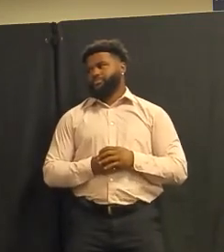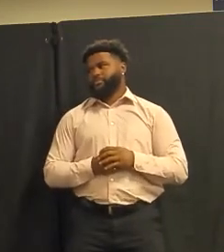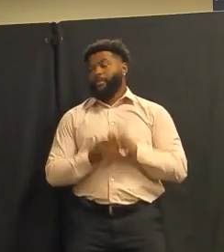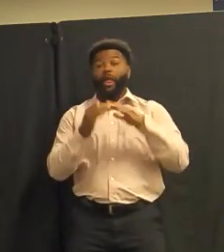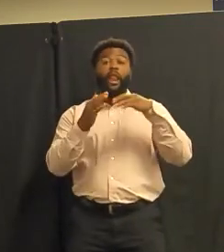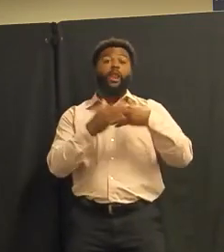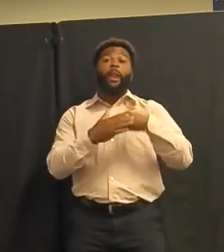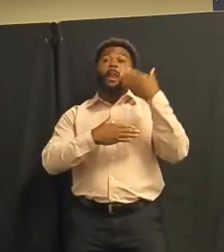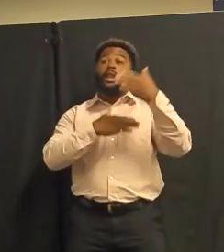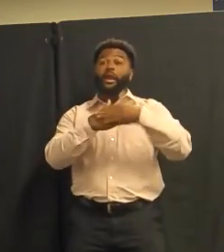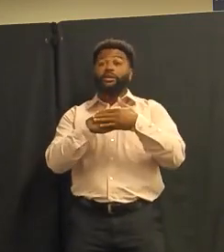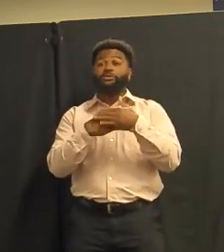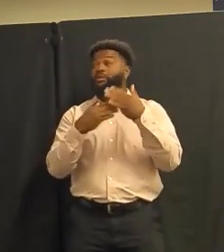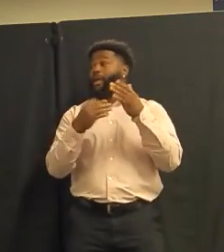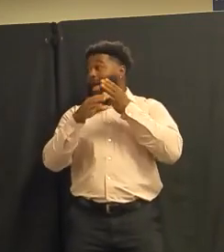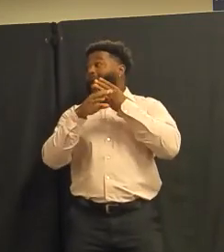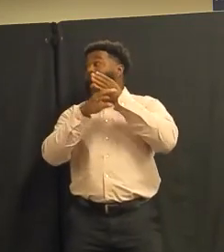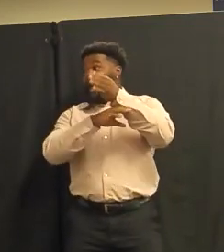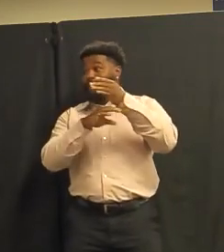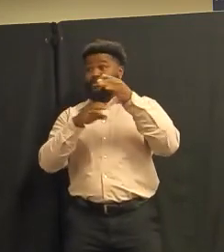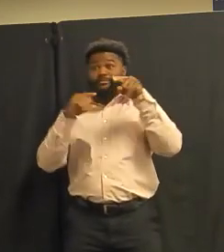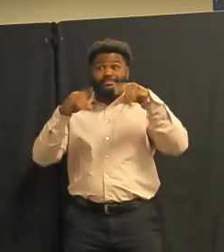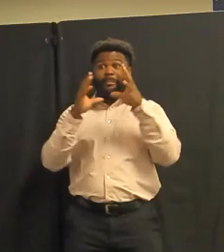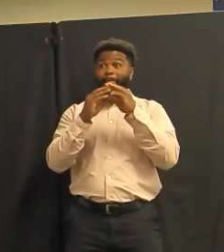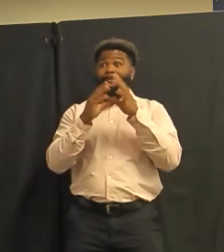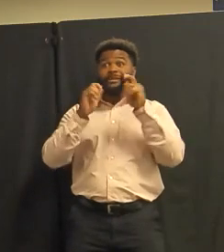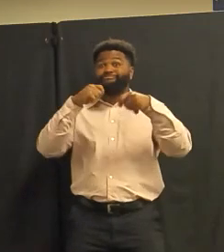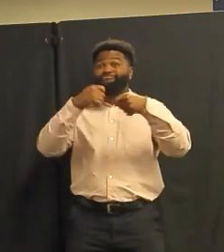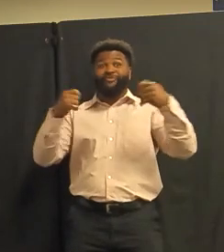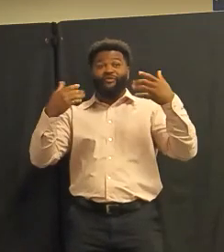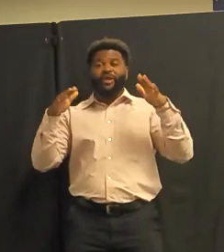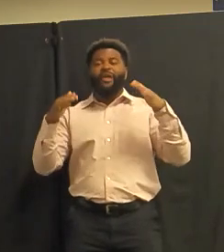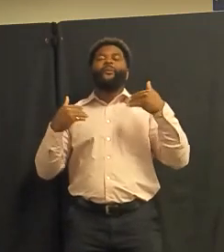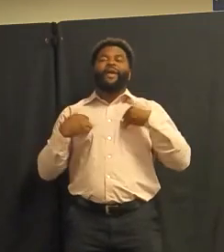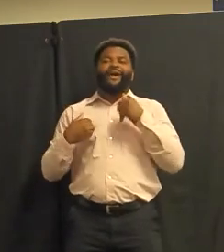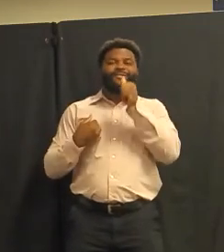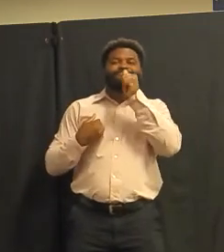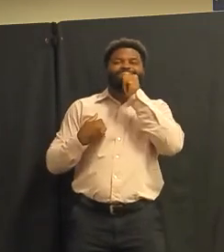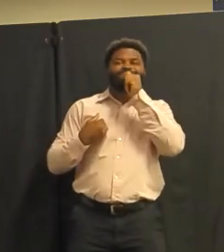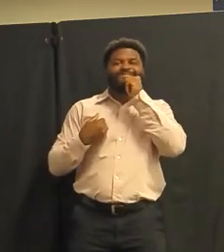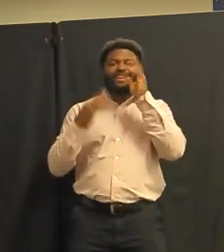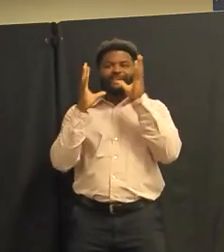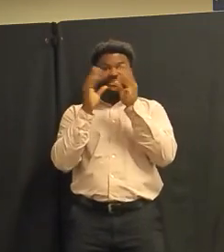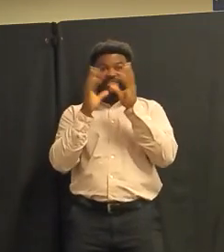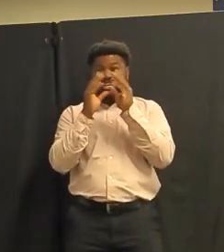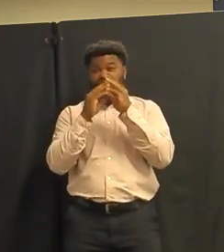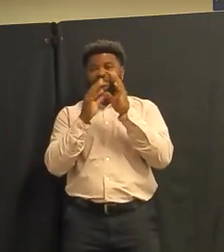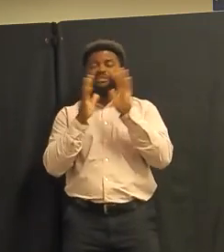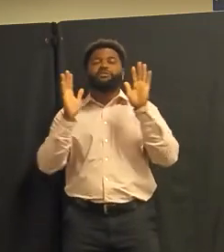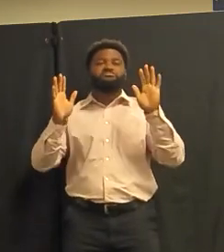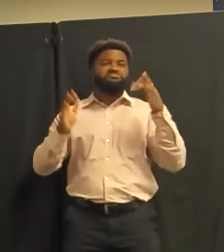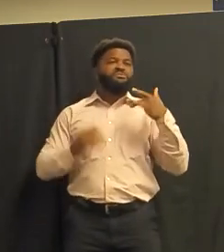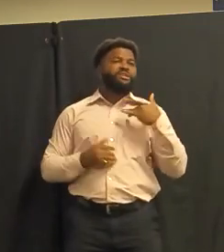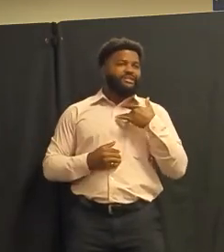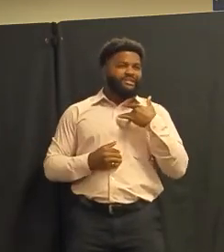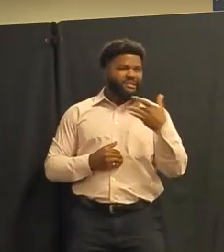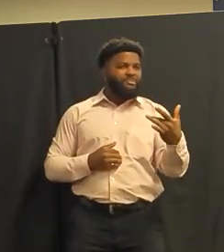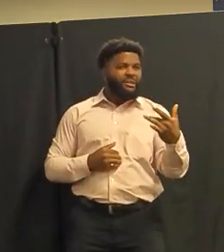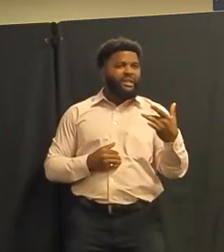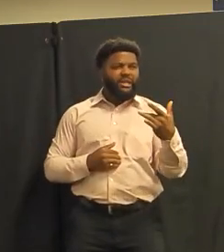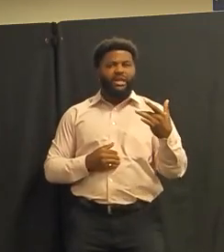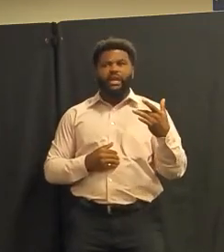talk about is immediately after this meeting, we have an executive session. So typically we